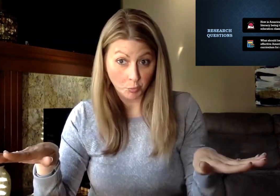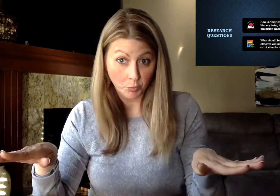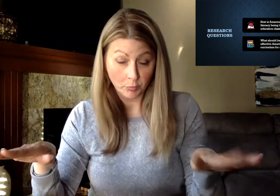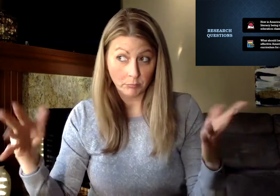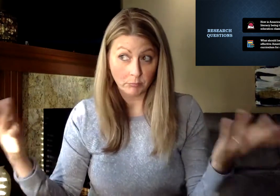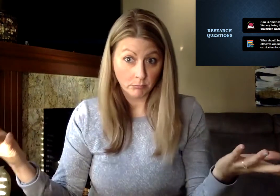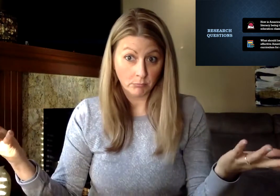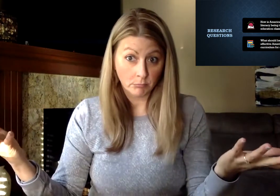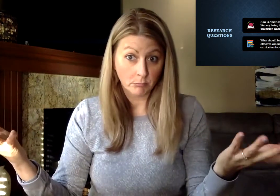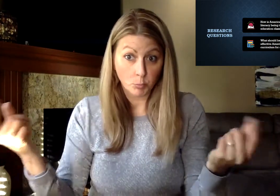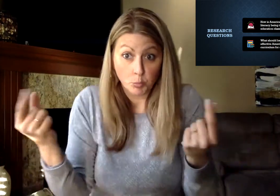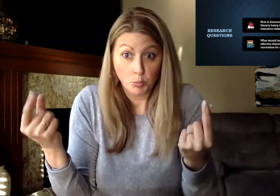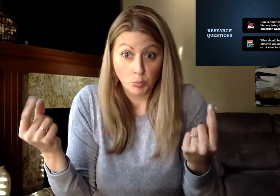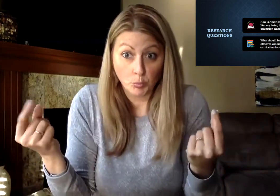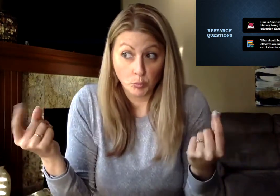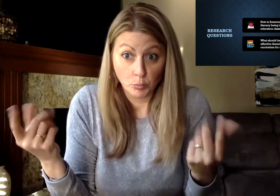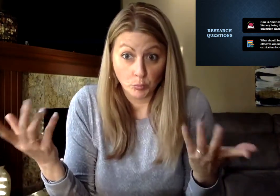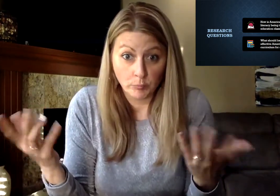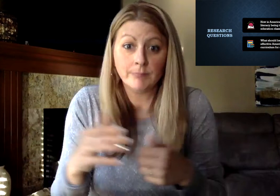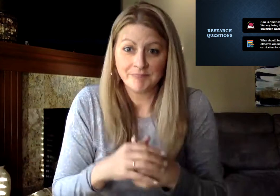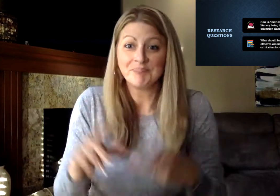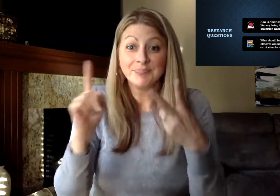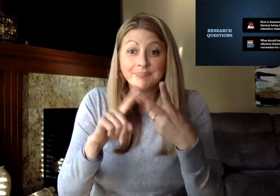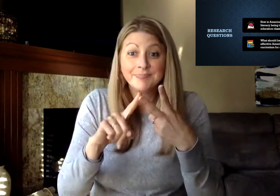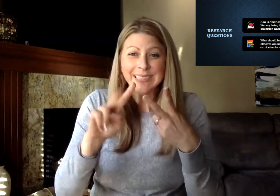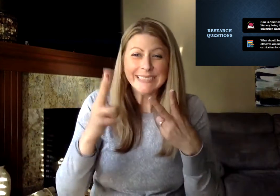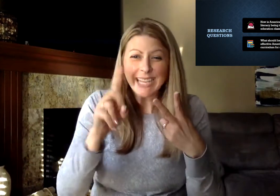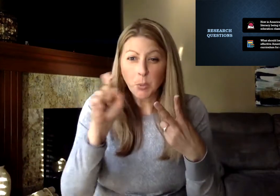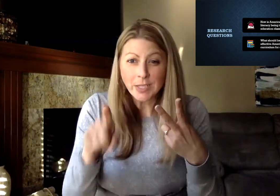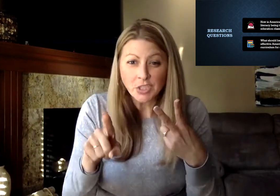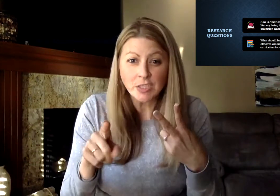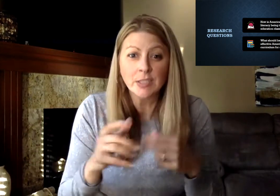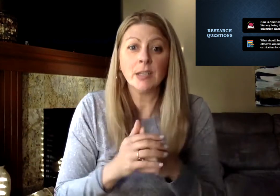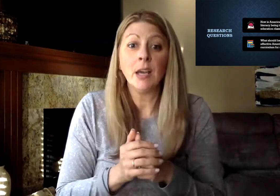deaf children? What do you do? The second question,